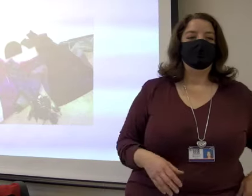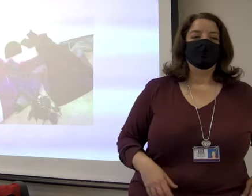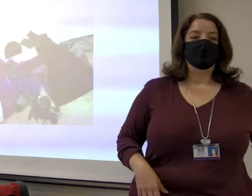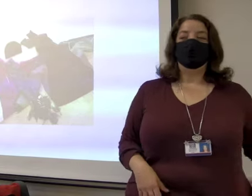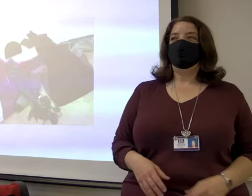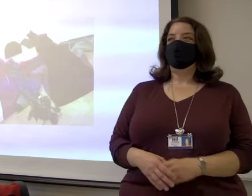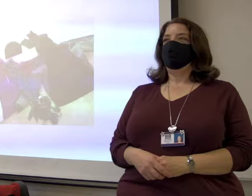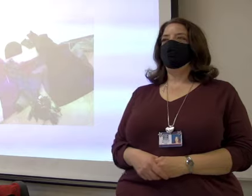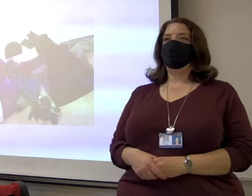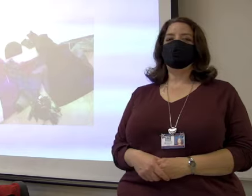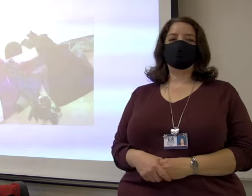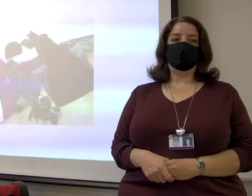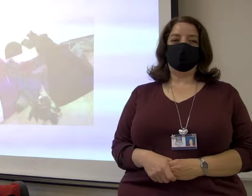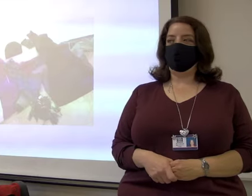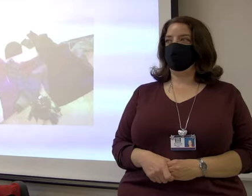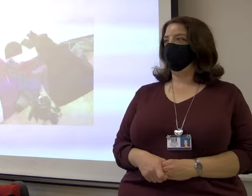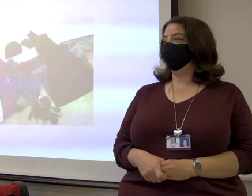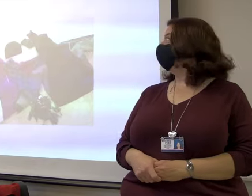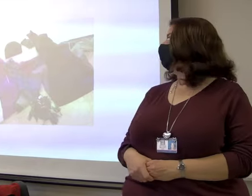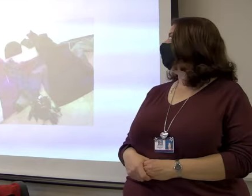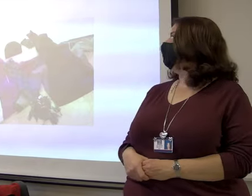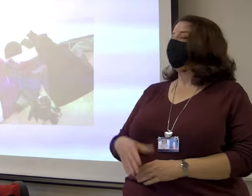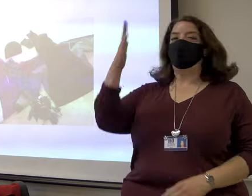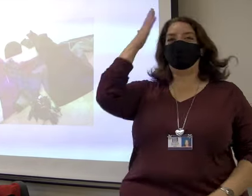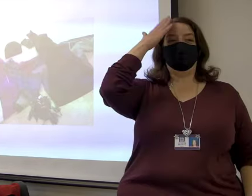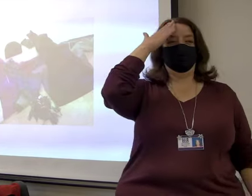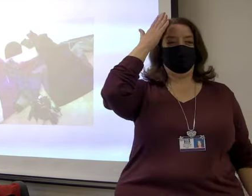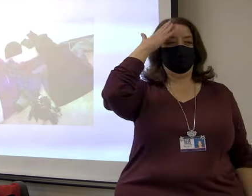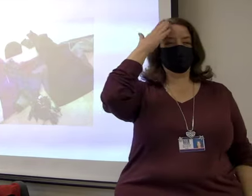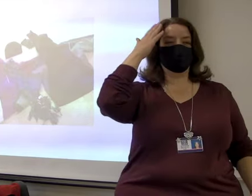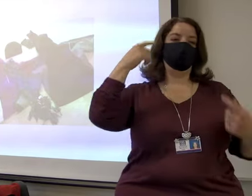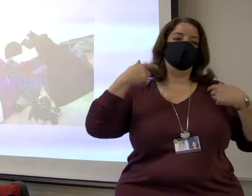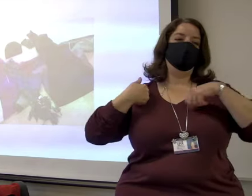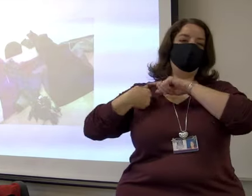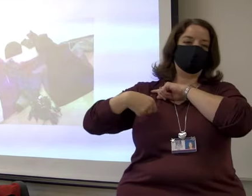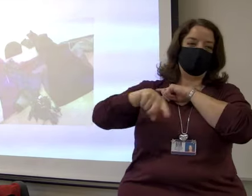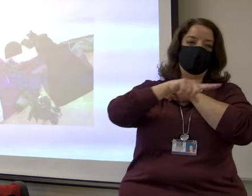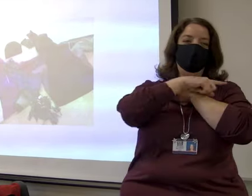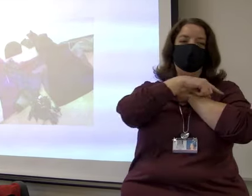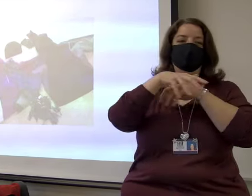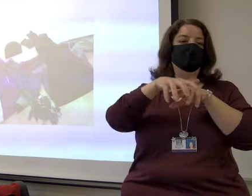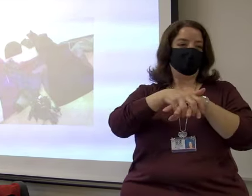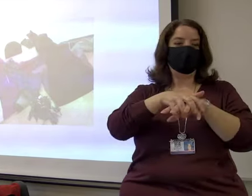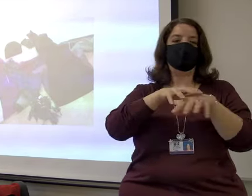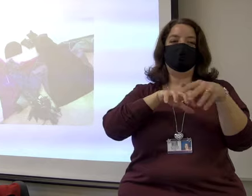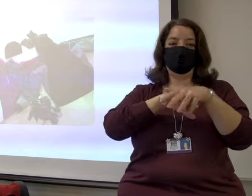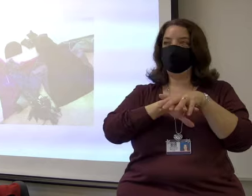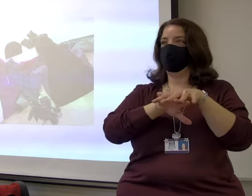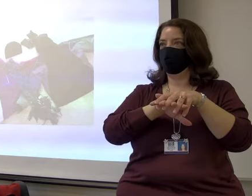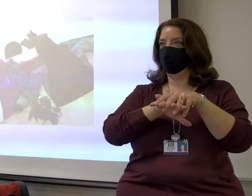All right, in winter time, you might wear a hat, scarf, gloves,